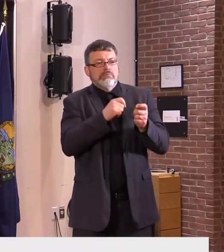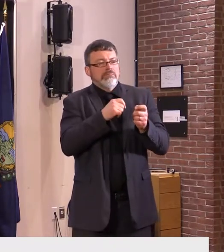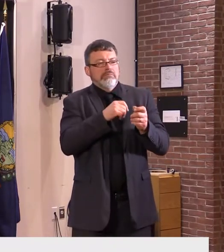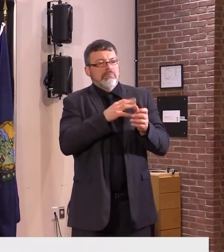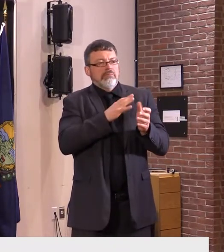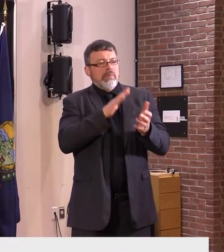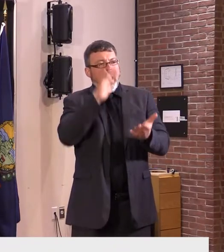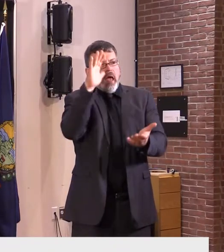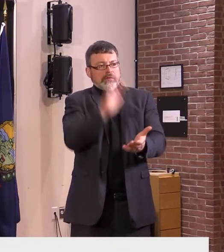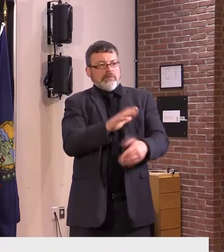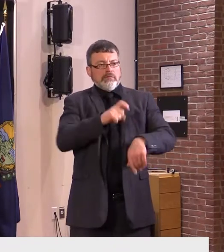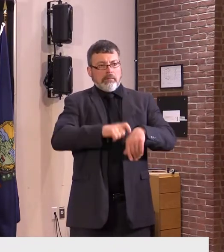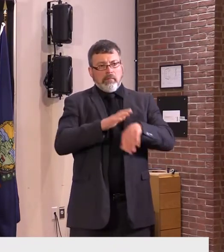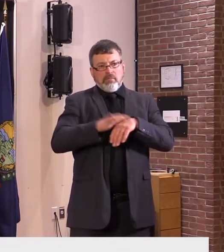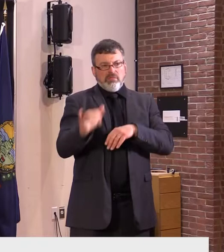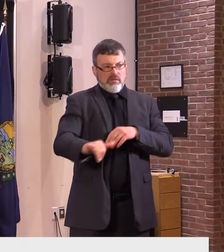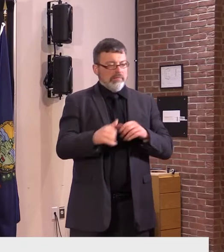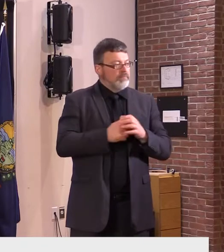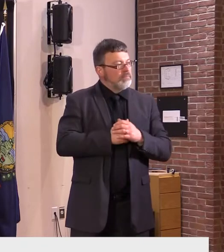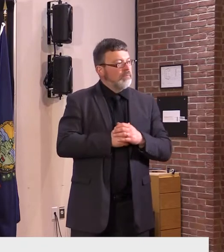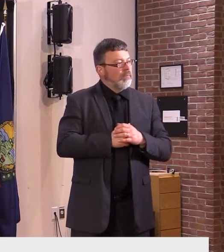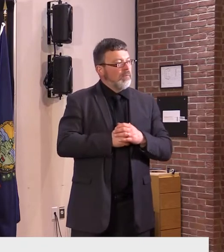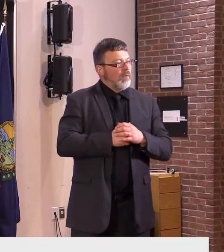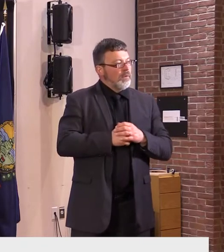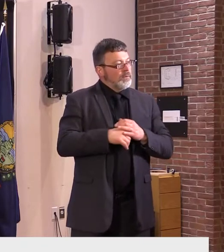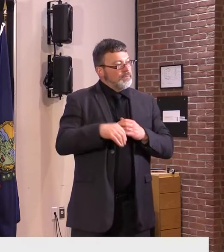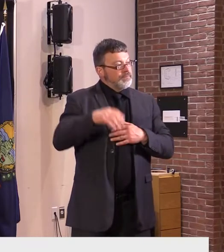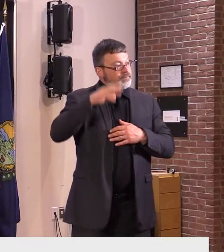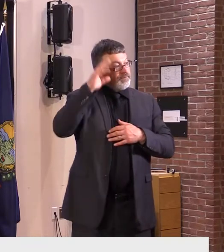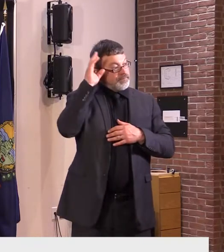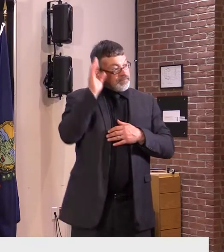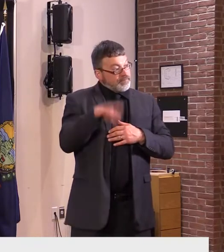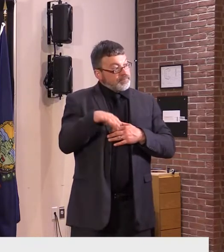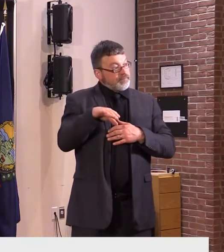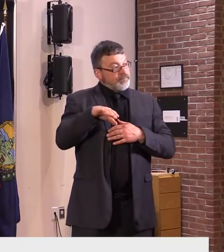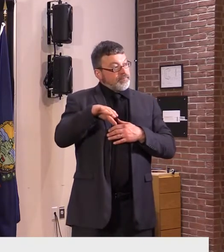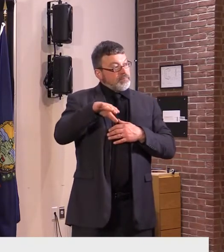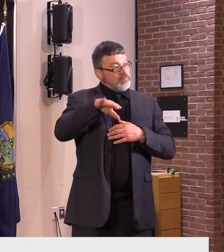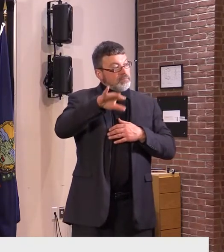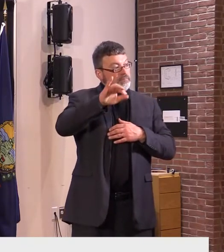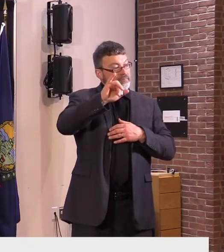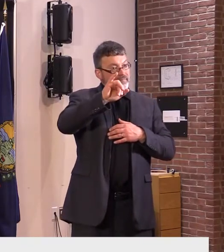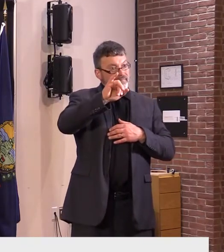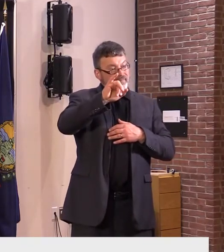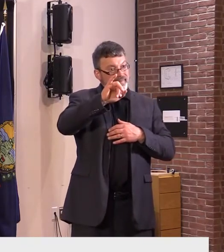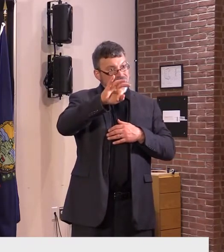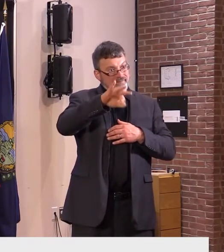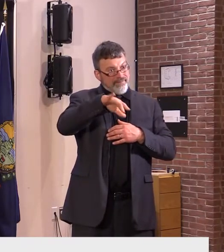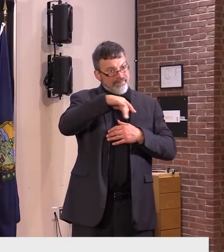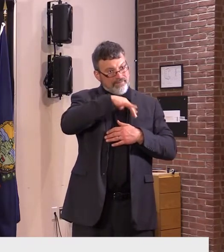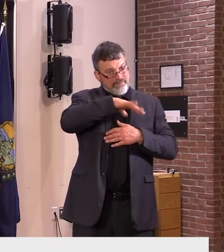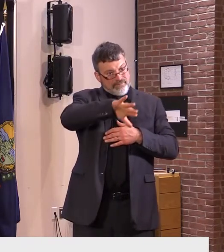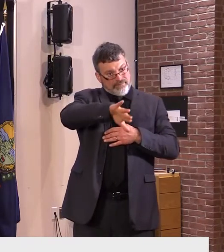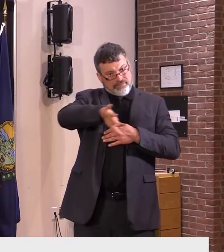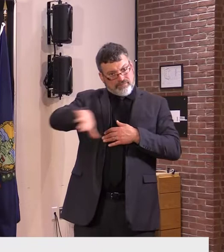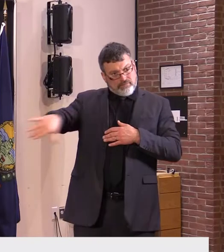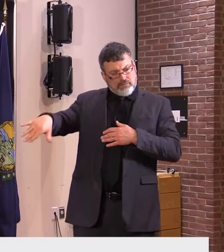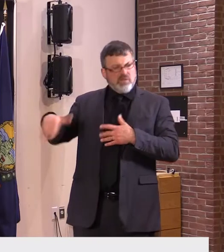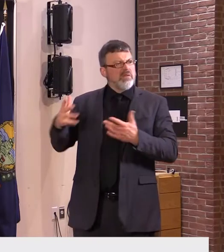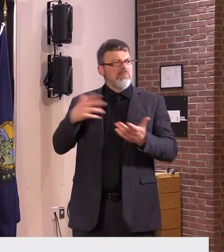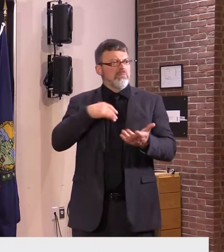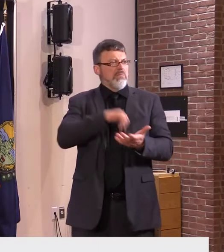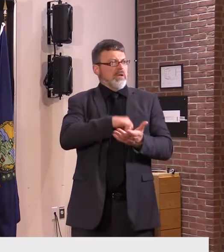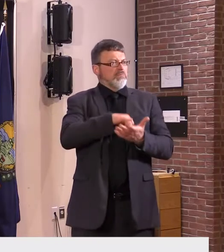pandemic, and we would not have been able to respond without them. I also want to thank Vermonters for paying close attention to this